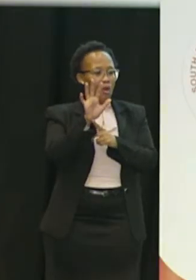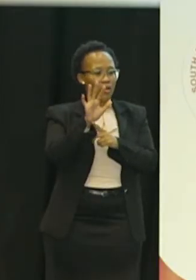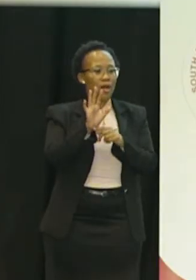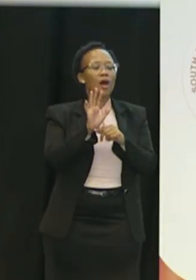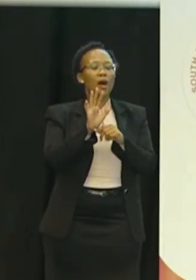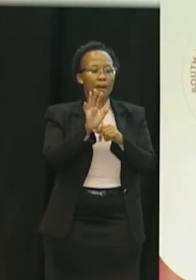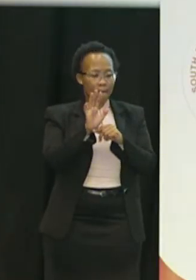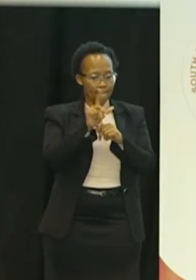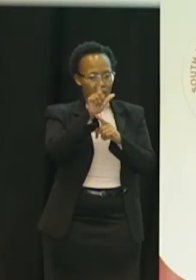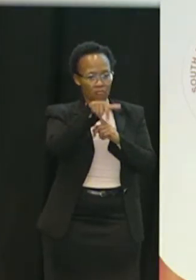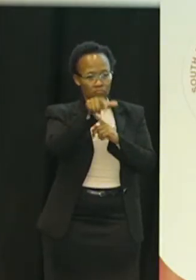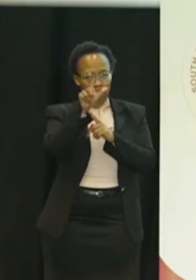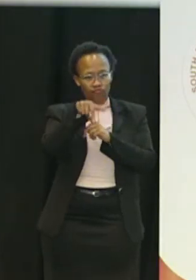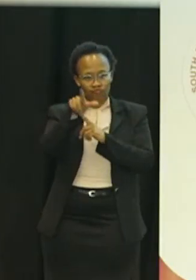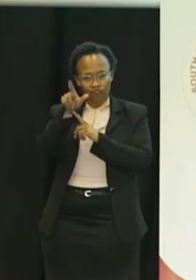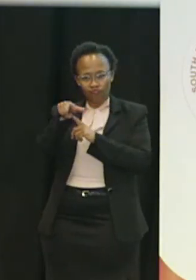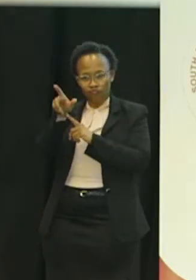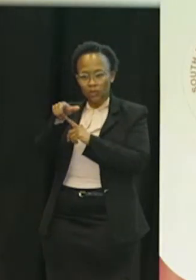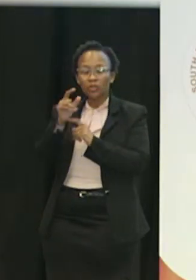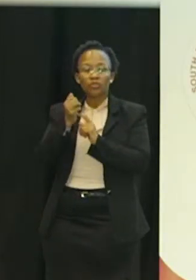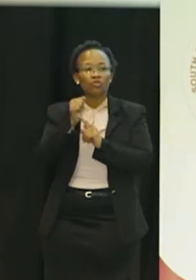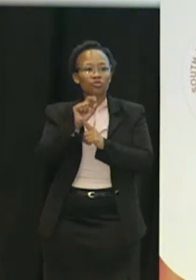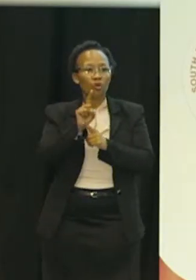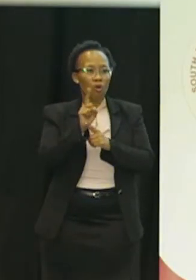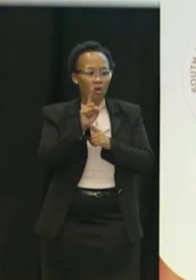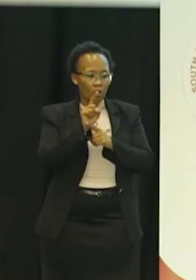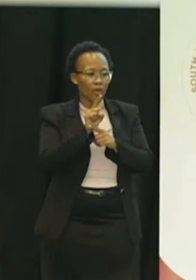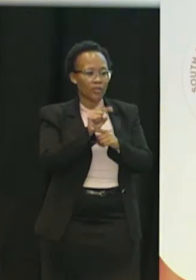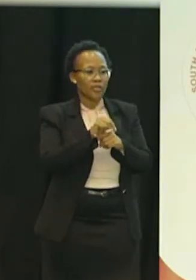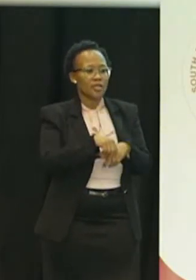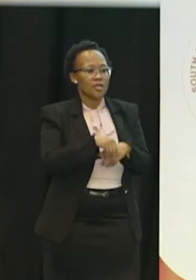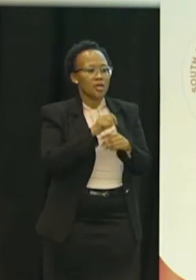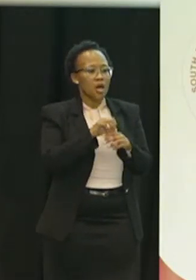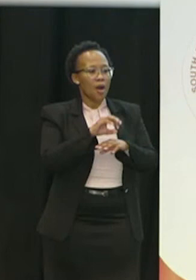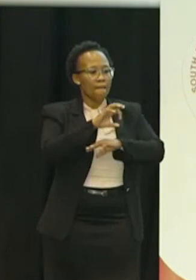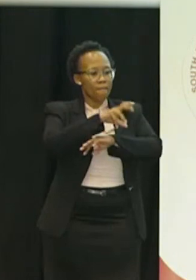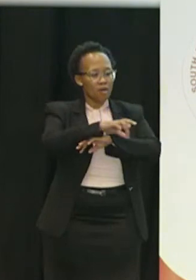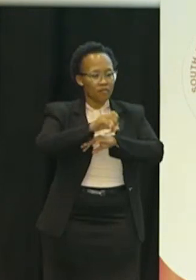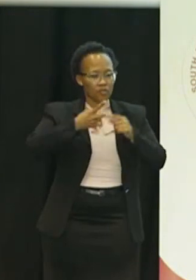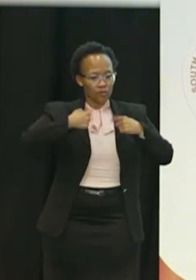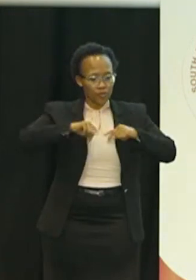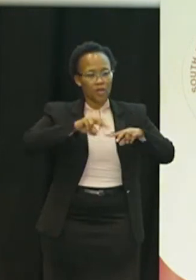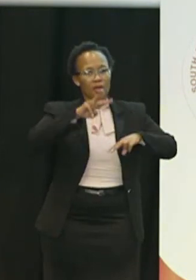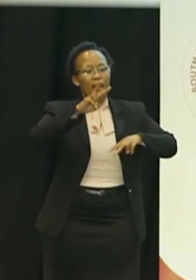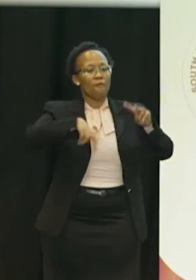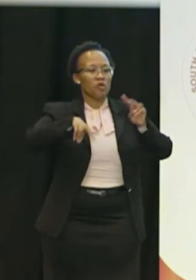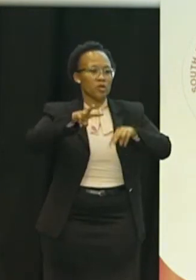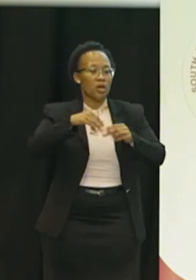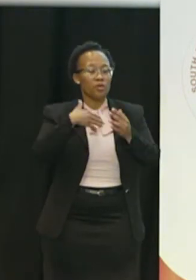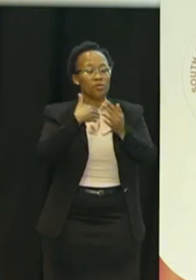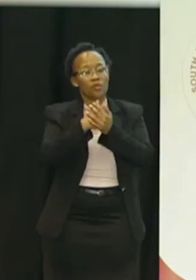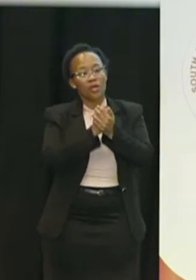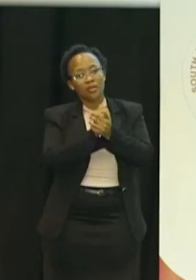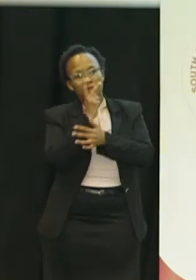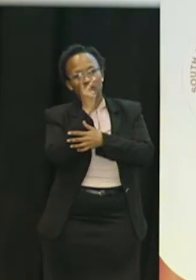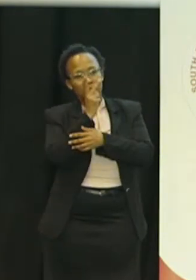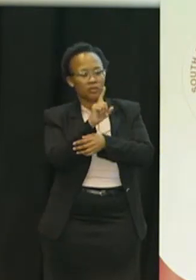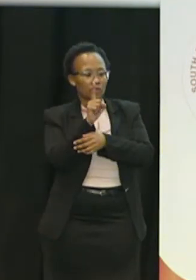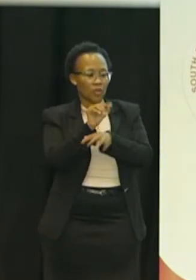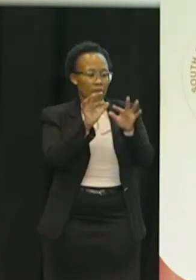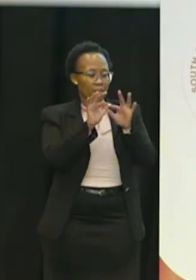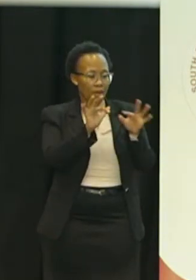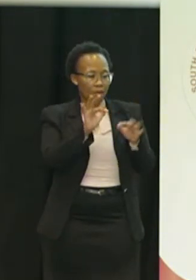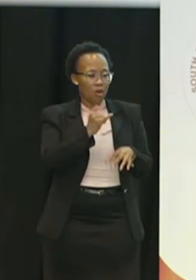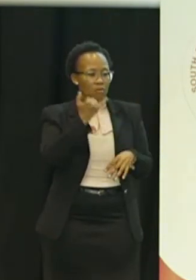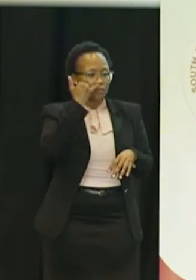different provinces that we monitor. And you can see people who use drugs at